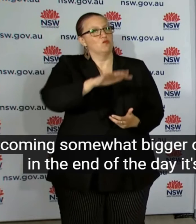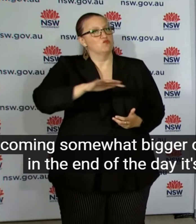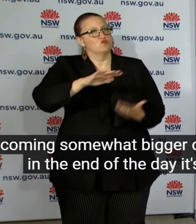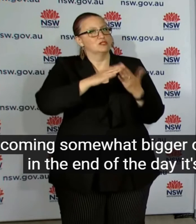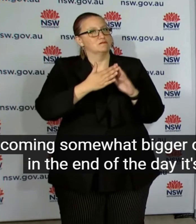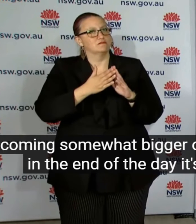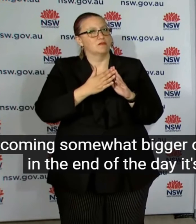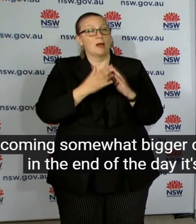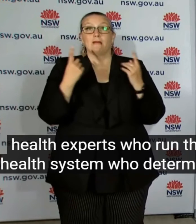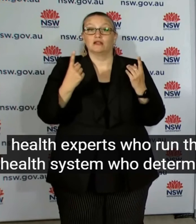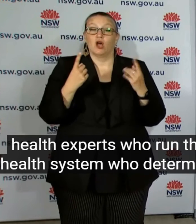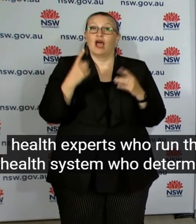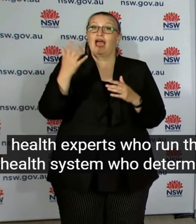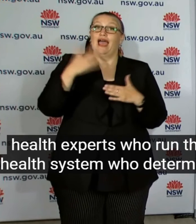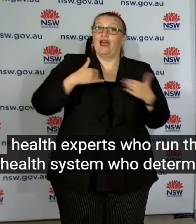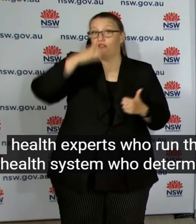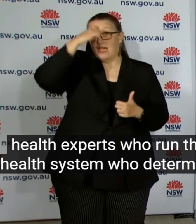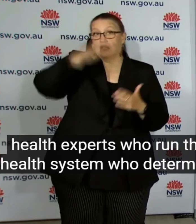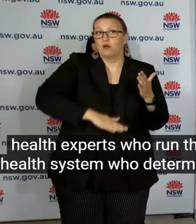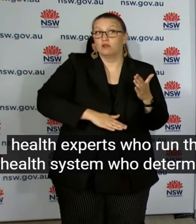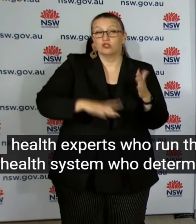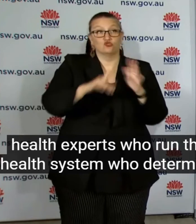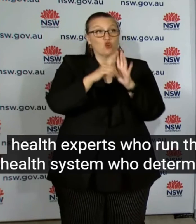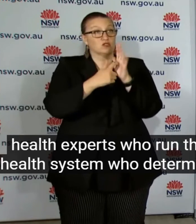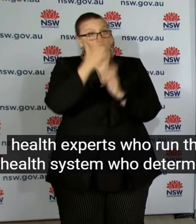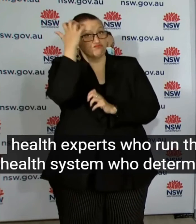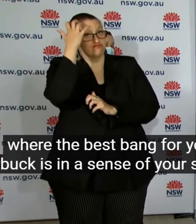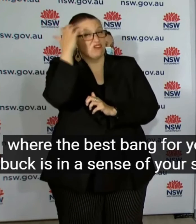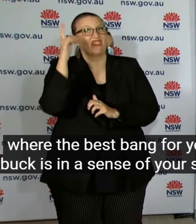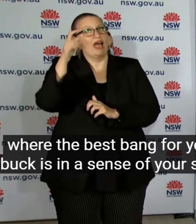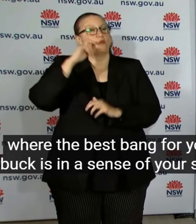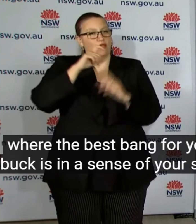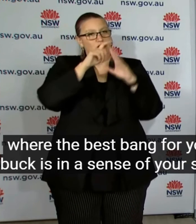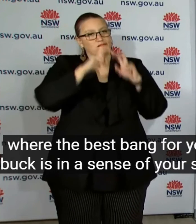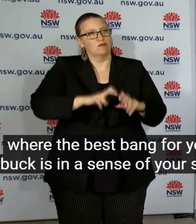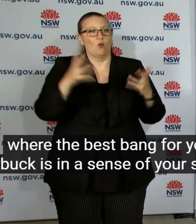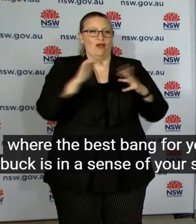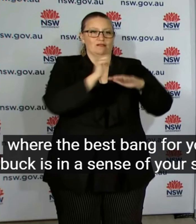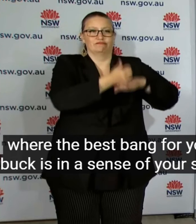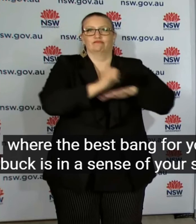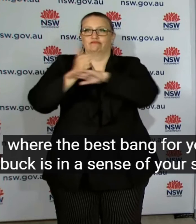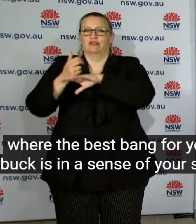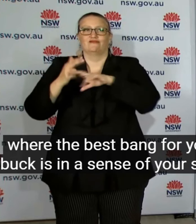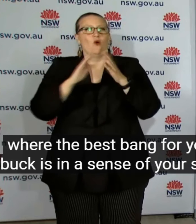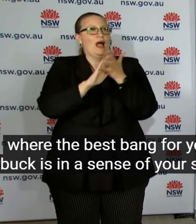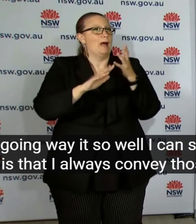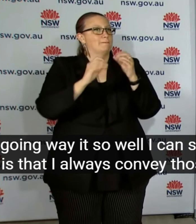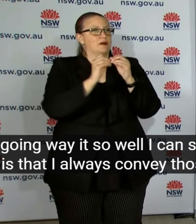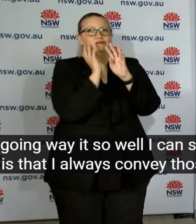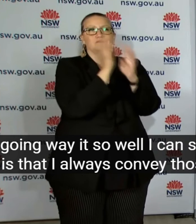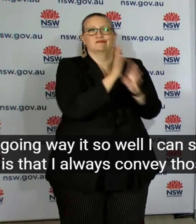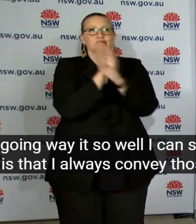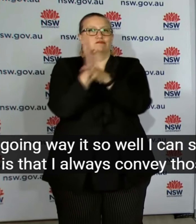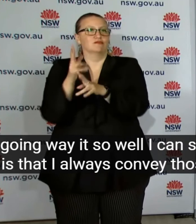where the best bang for your buck is, in a sense, of your staff going where. So all I can say is that I always convey those thoughts to the